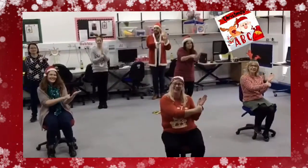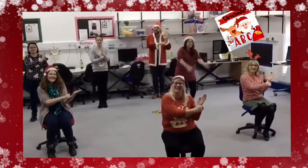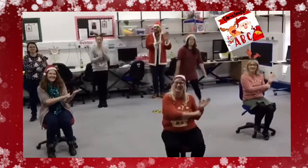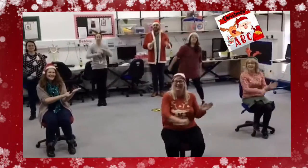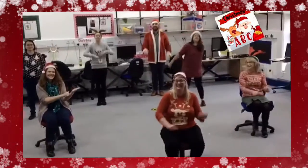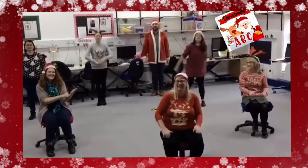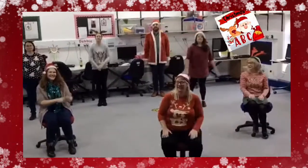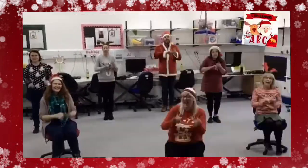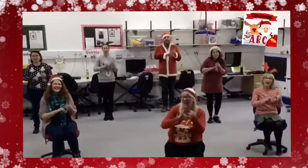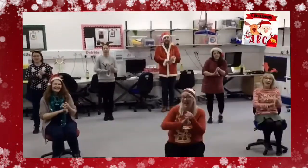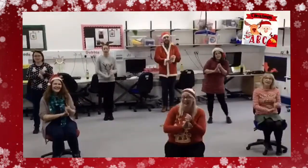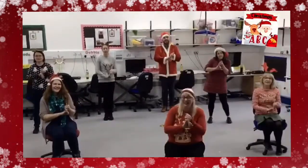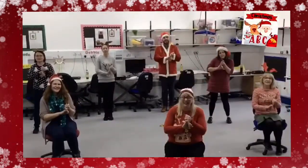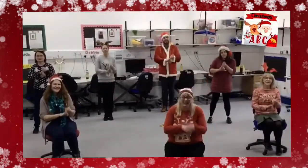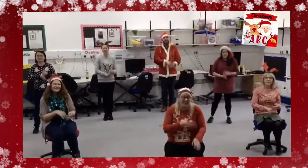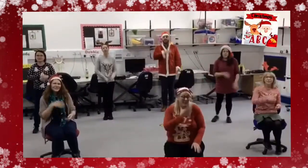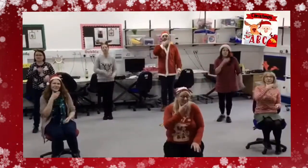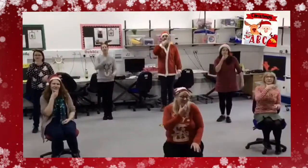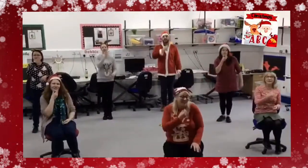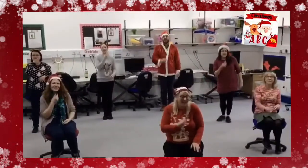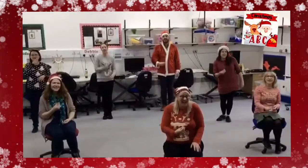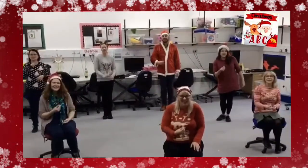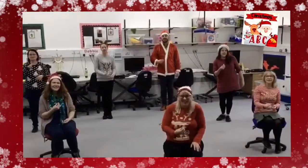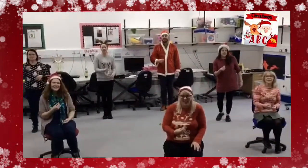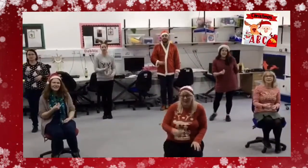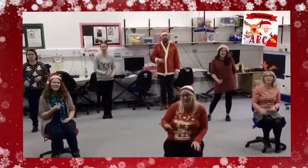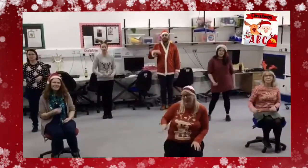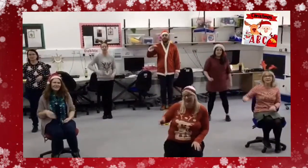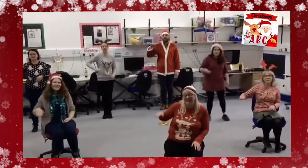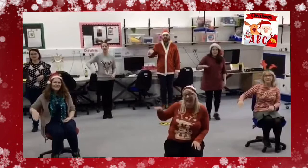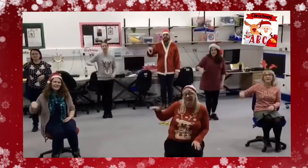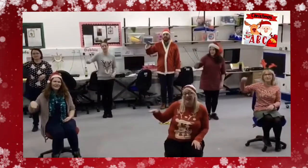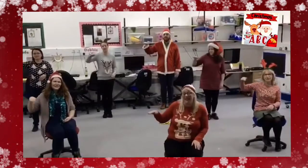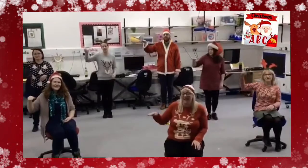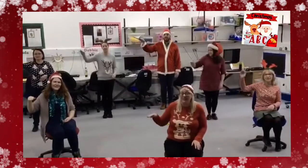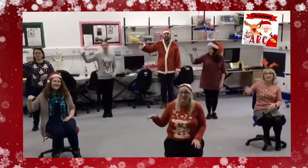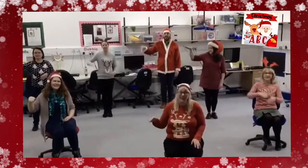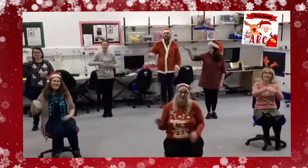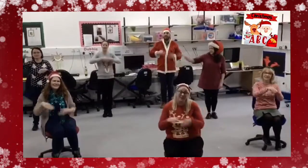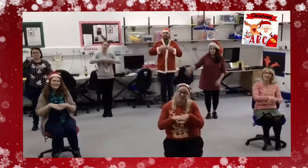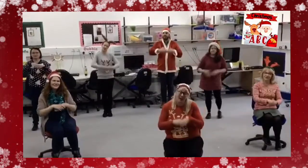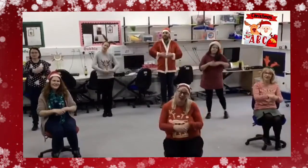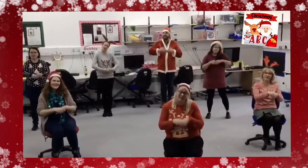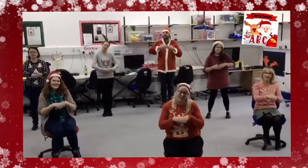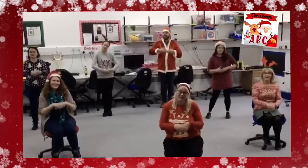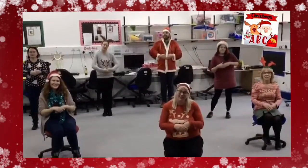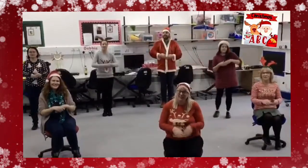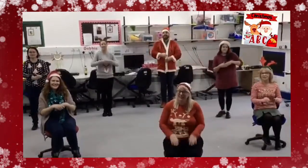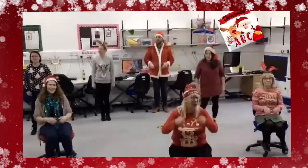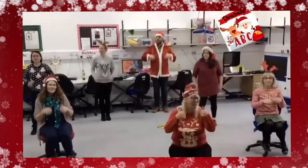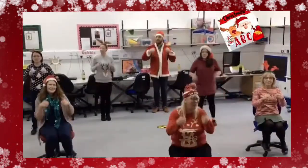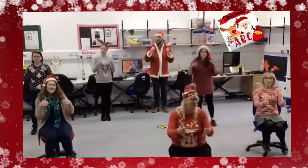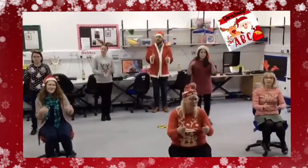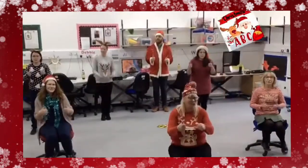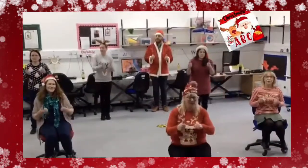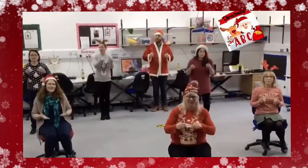list. S is for old Santa who makes every kid his pet. Be good and he'll bring